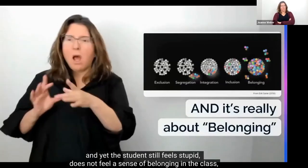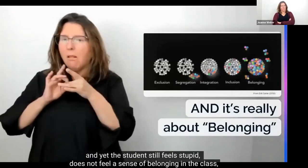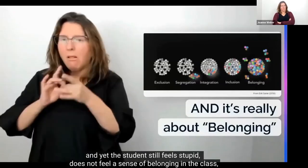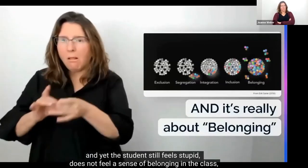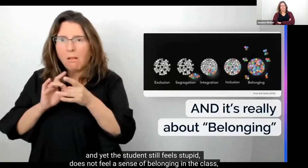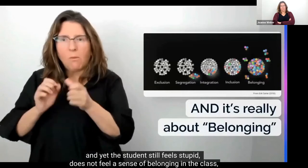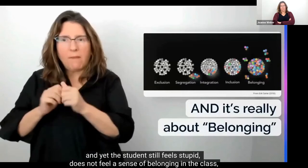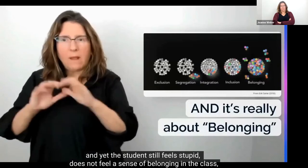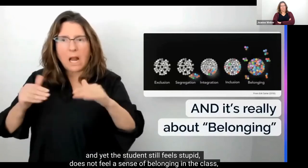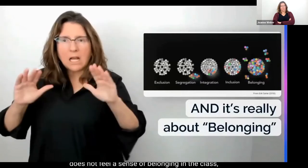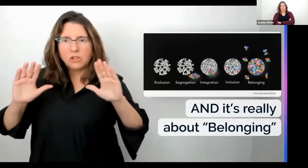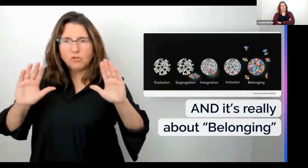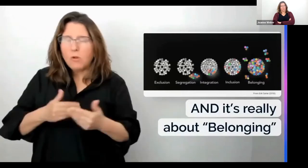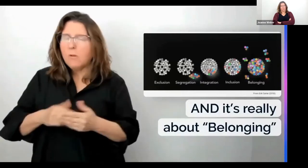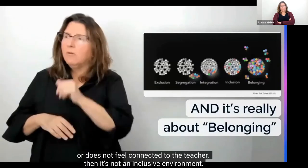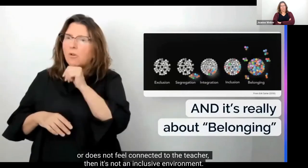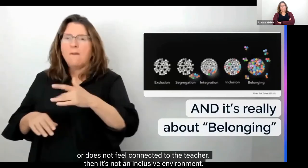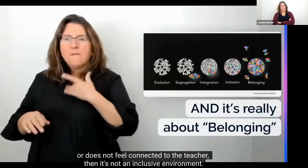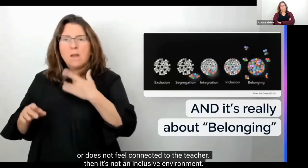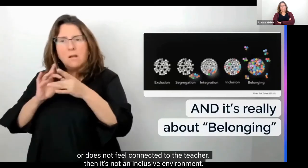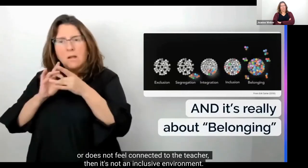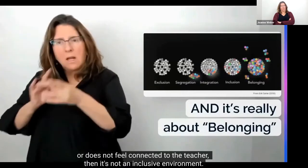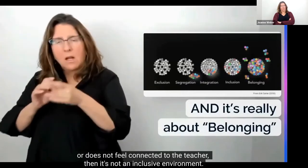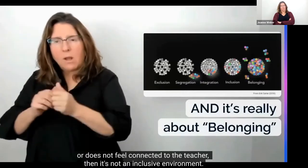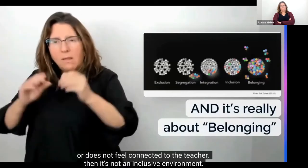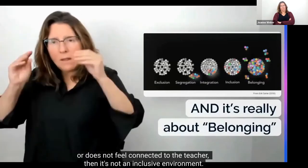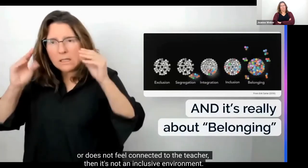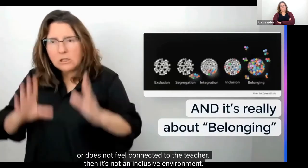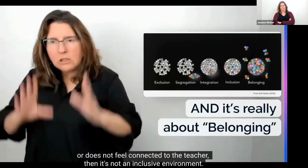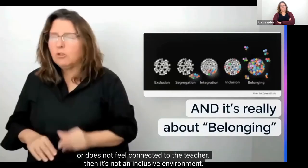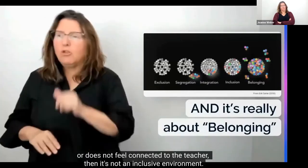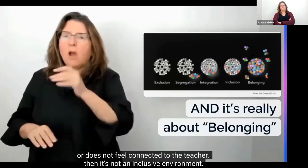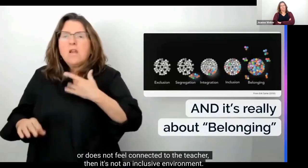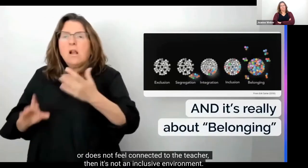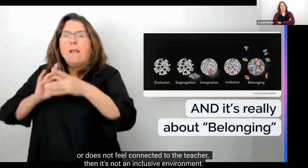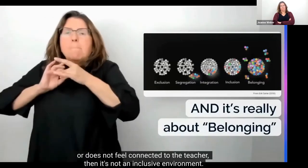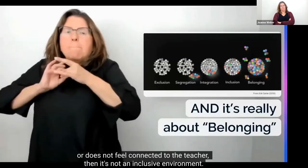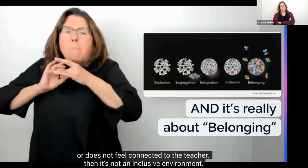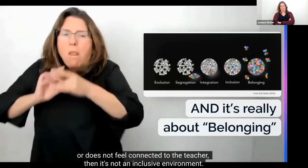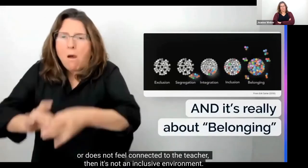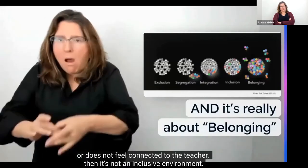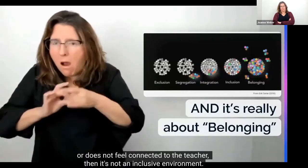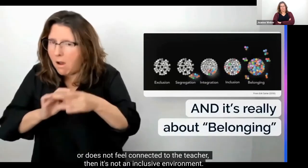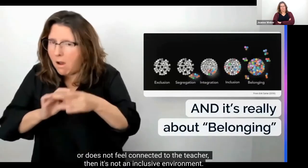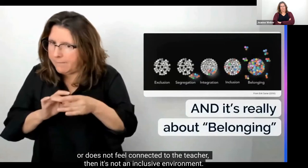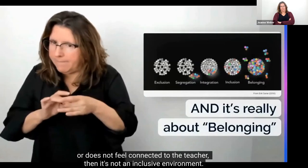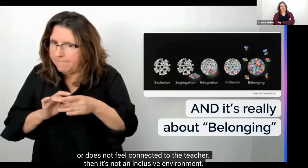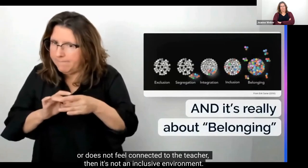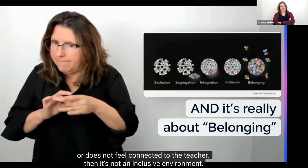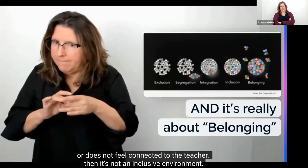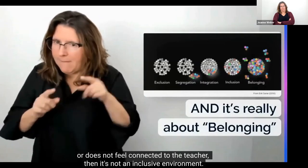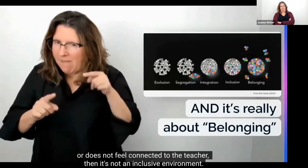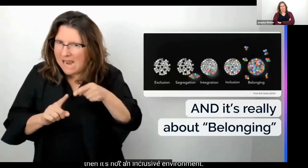feel a sense of belonging in the class, or does not feel connected to the teacher, then it's not an inclusive